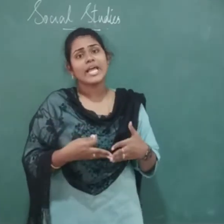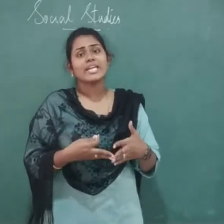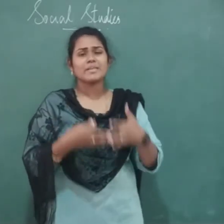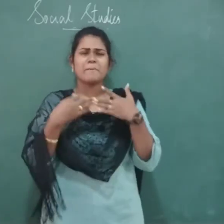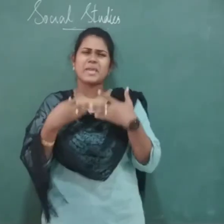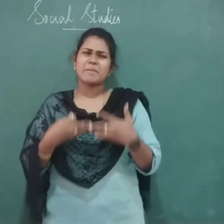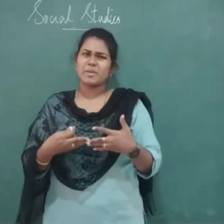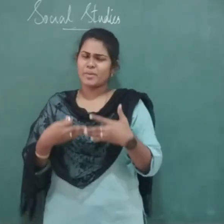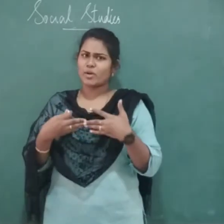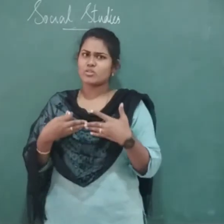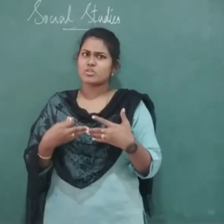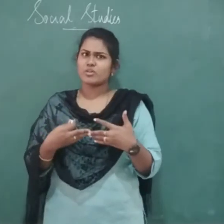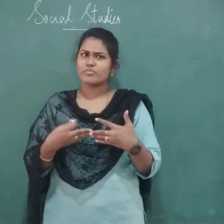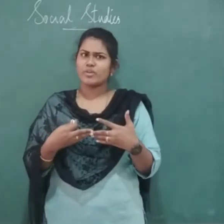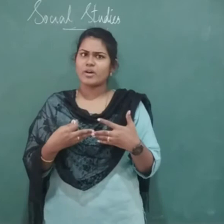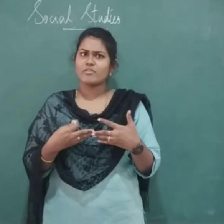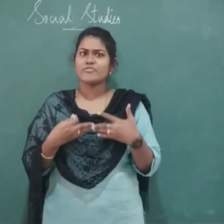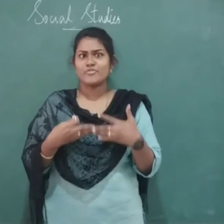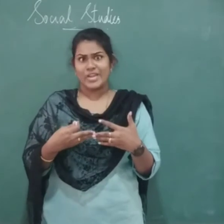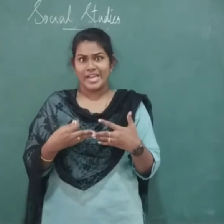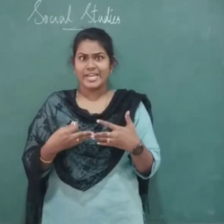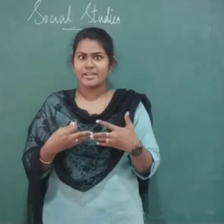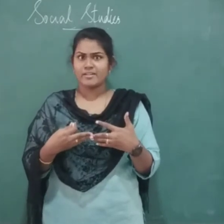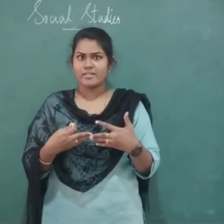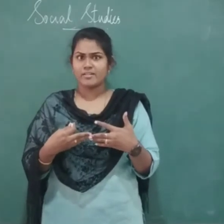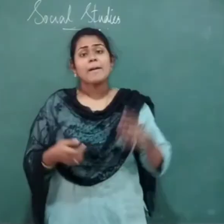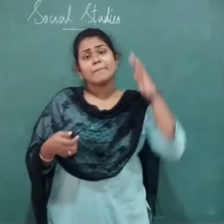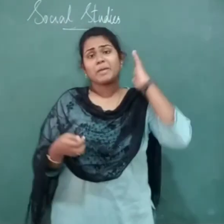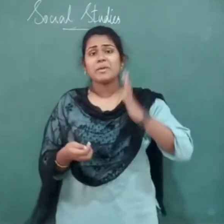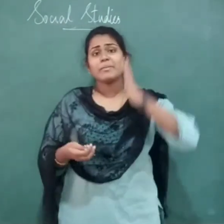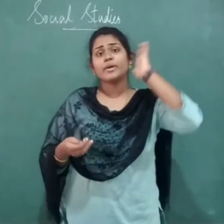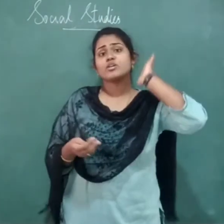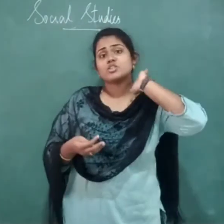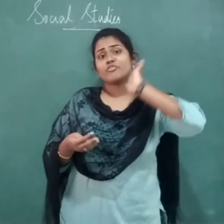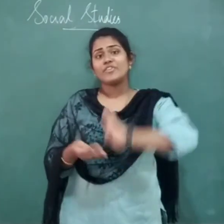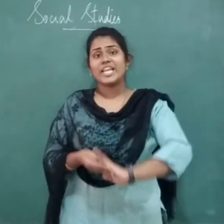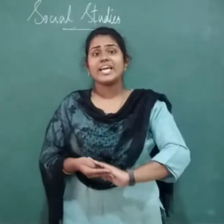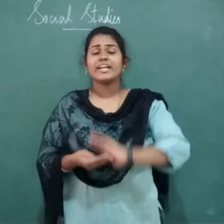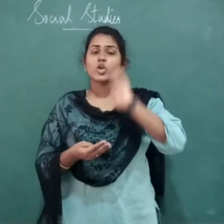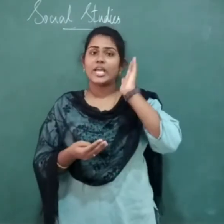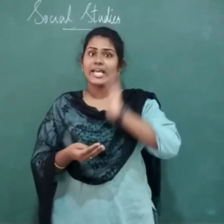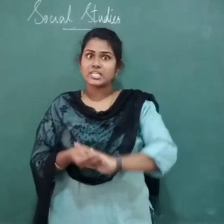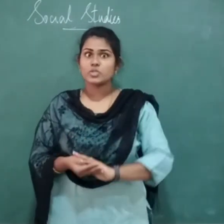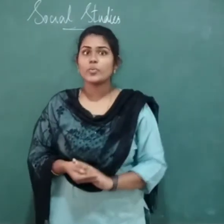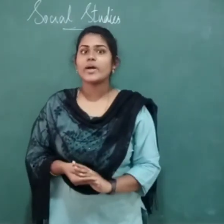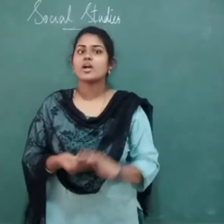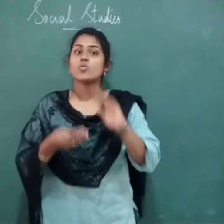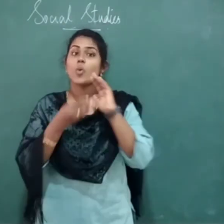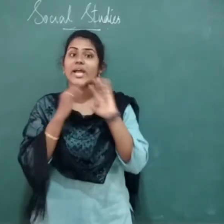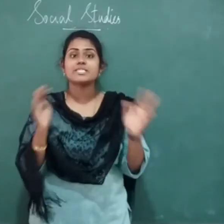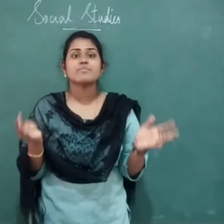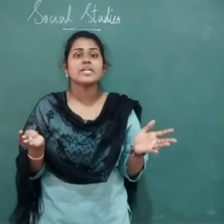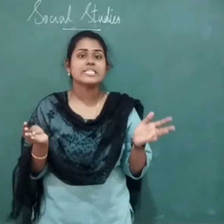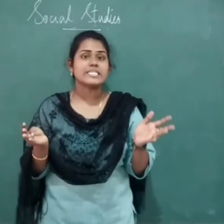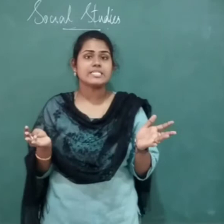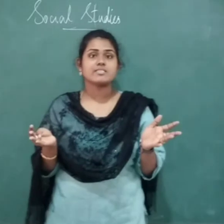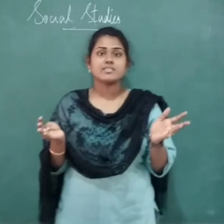that maybe because of flood, maybe because of flood or earthquake or widespread diseases.